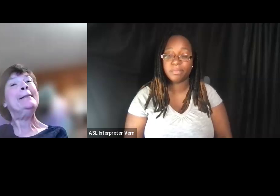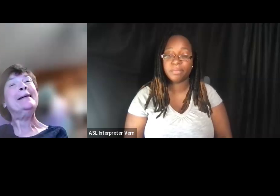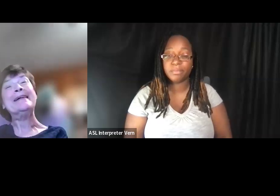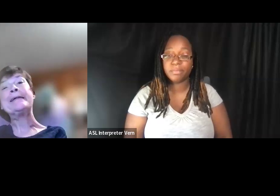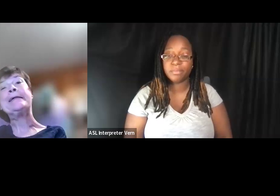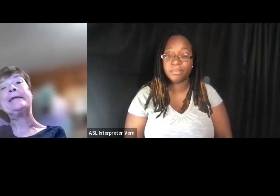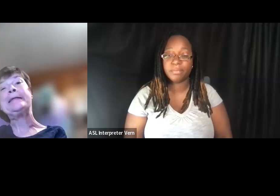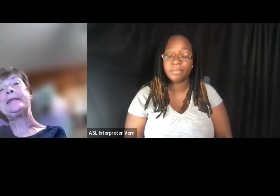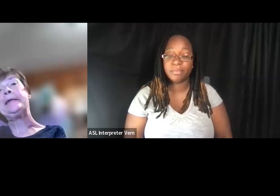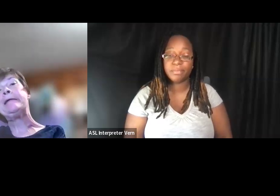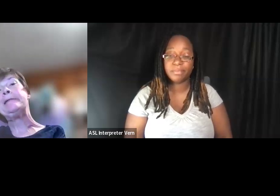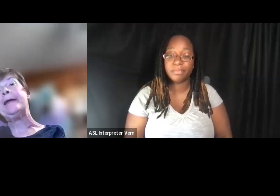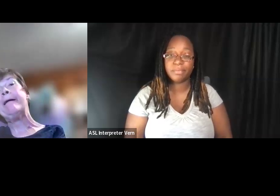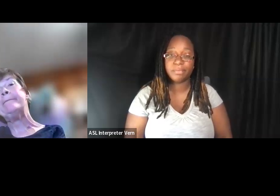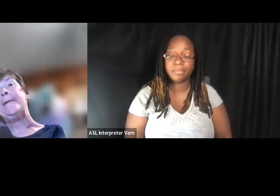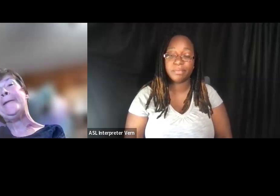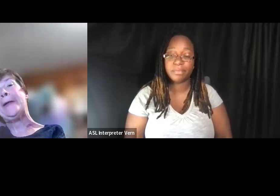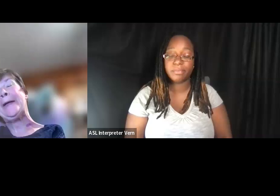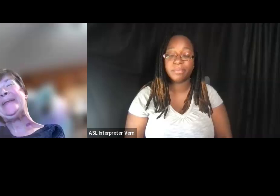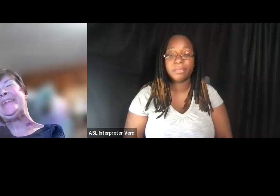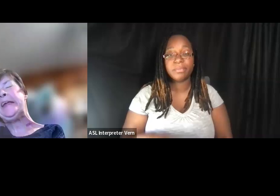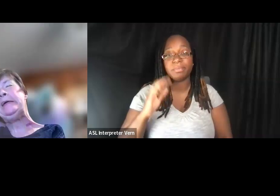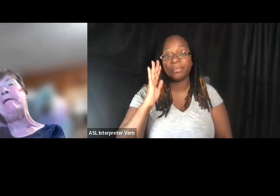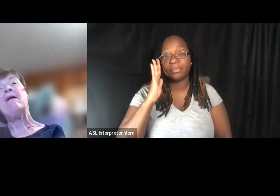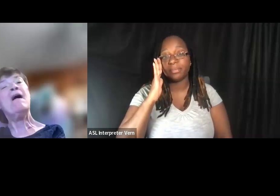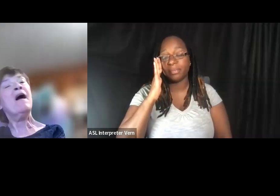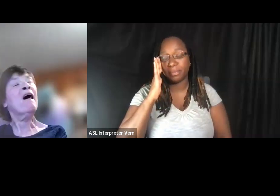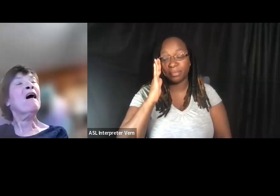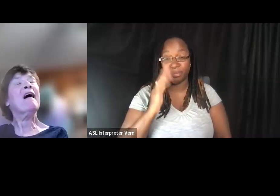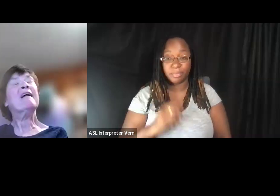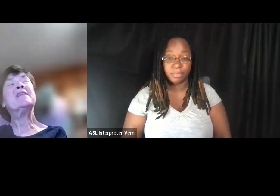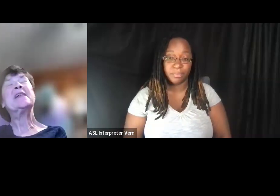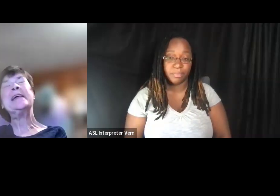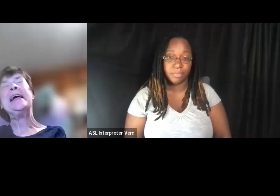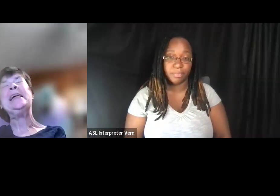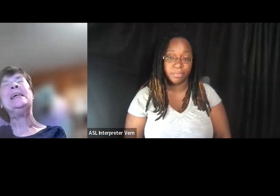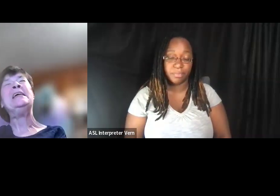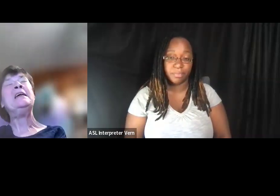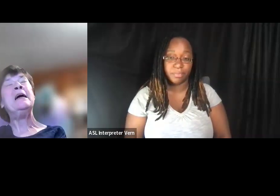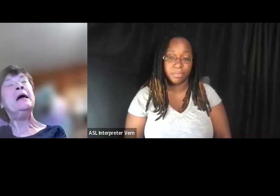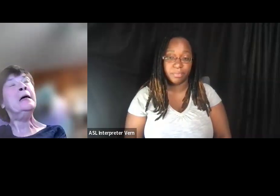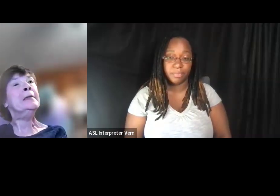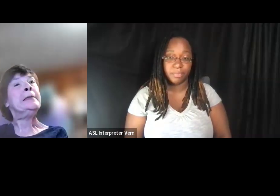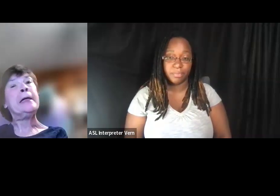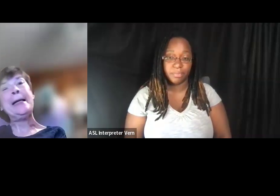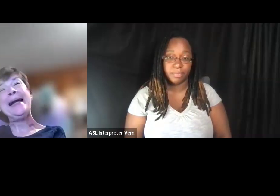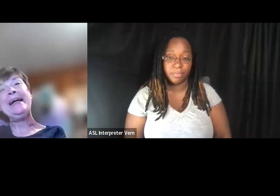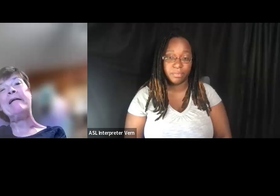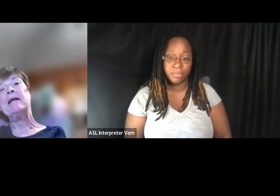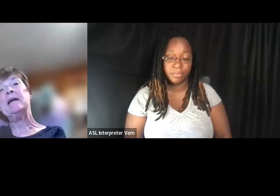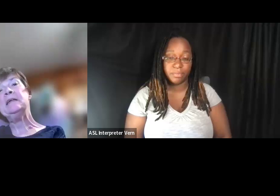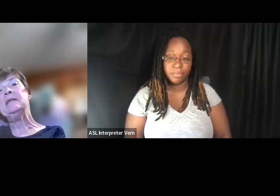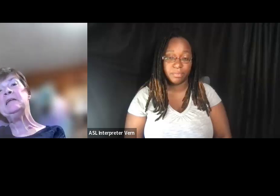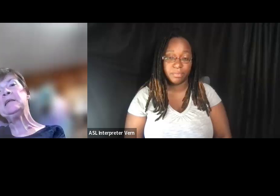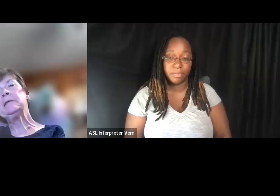my local cell diabetes center of Greater